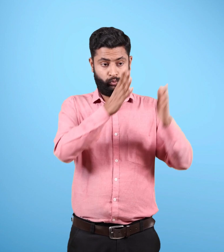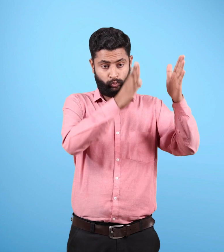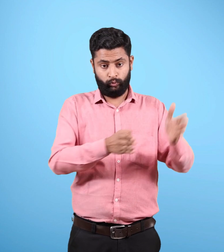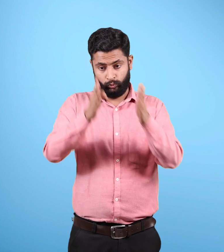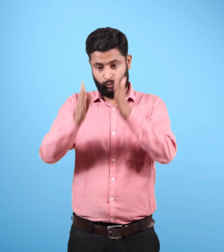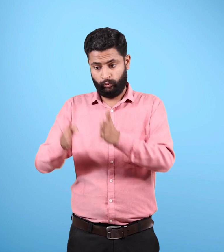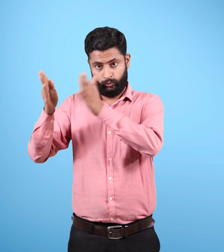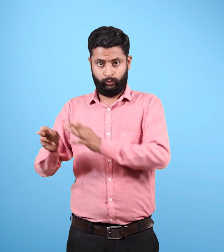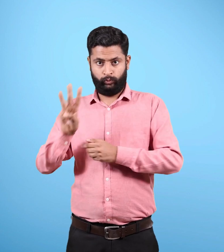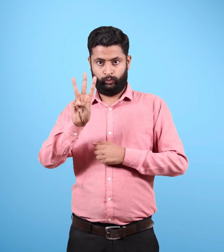There are 3 columns.